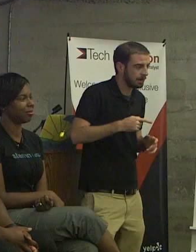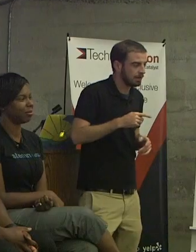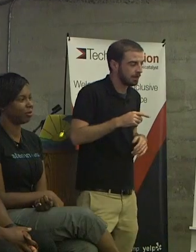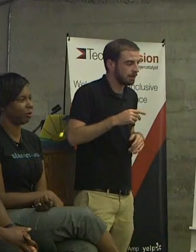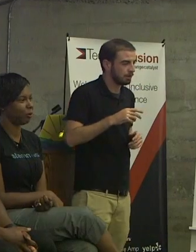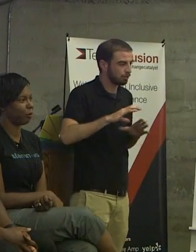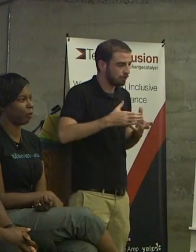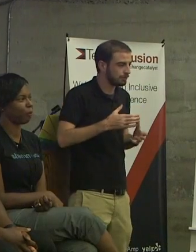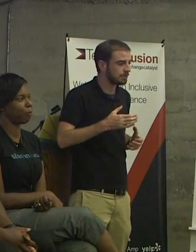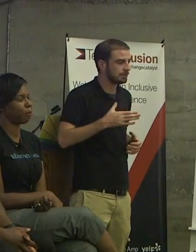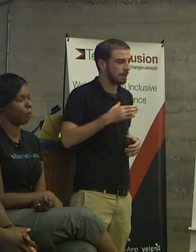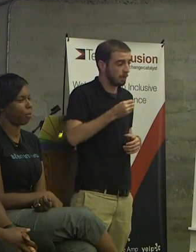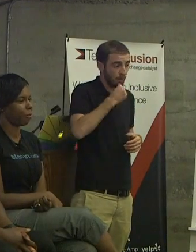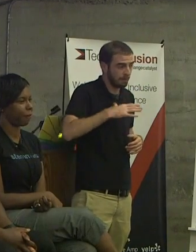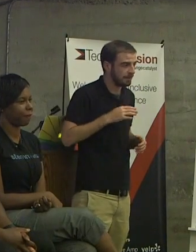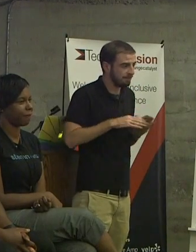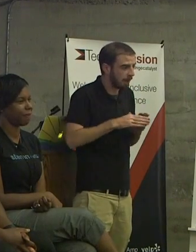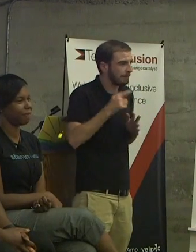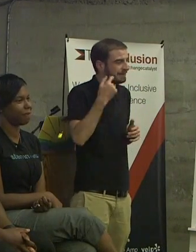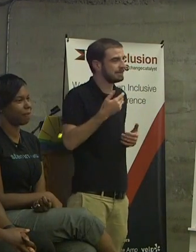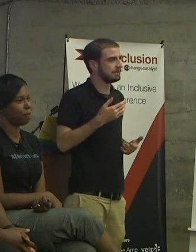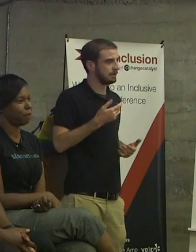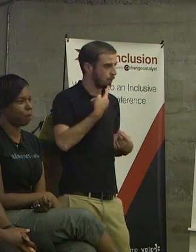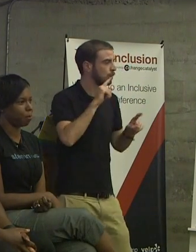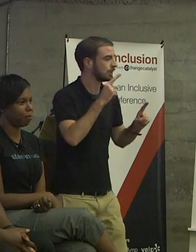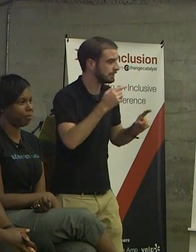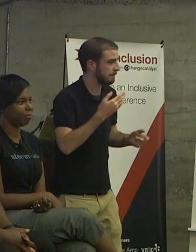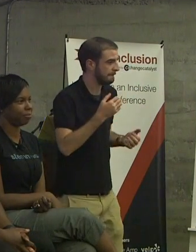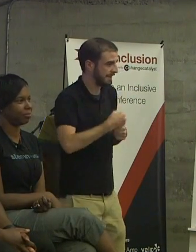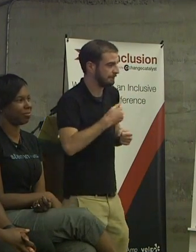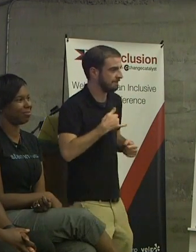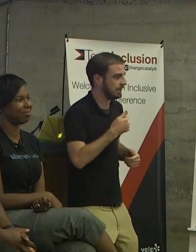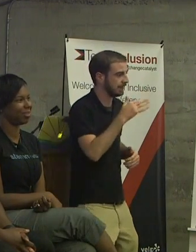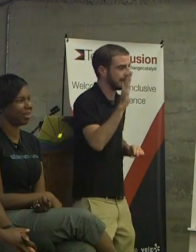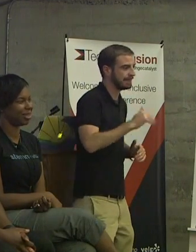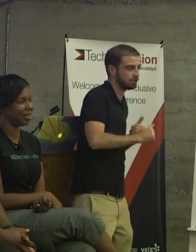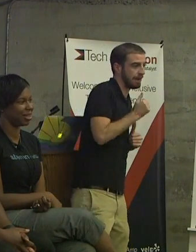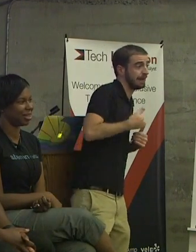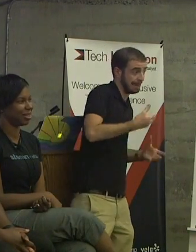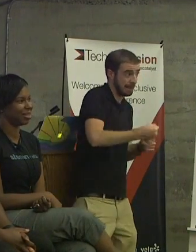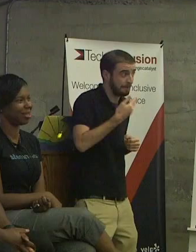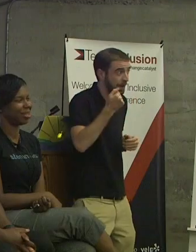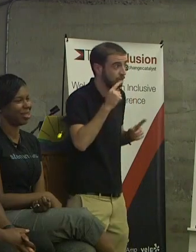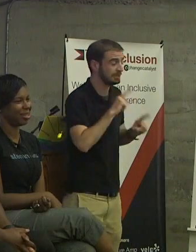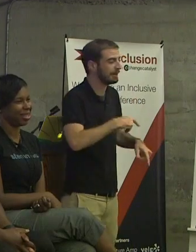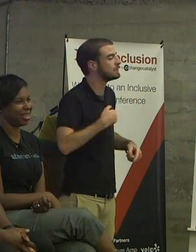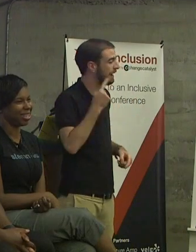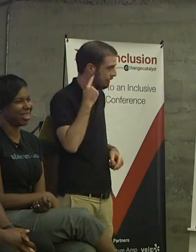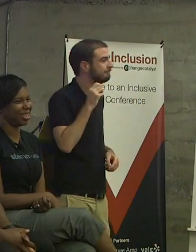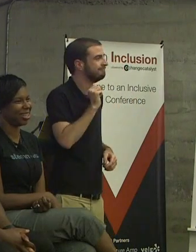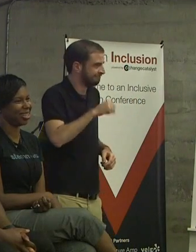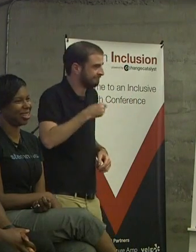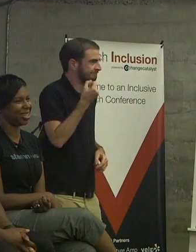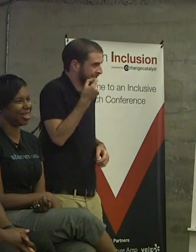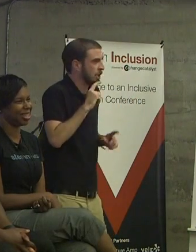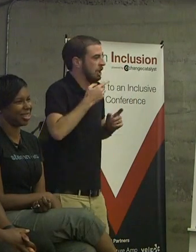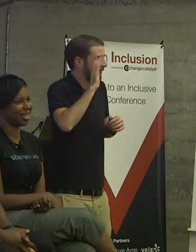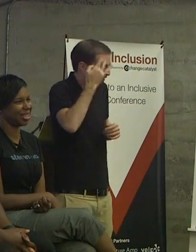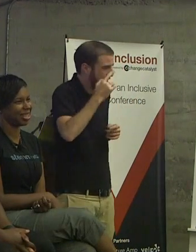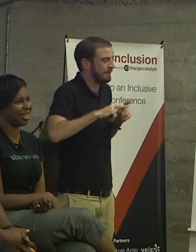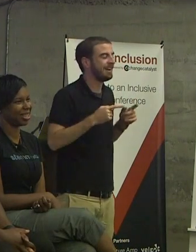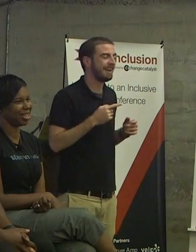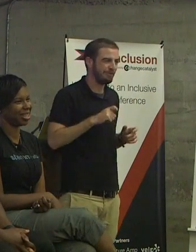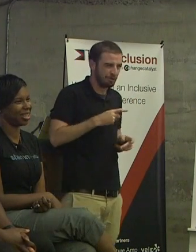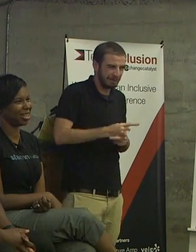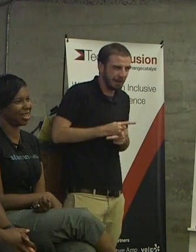because they found that they work for them. It makes me maybe less threatening and I get a better response when I do that. Yeah. So I hear why it's annoying, but I also think we have to be a little bit